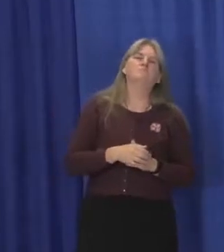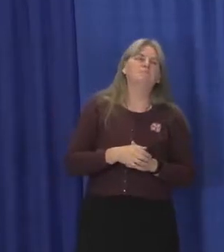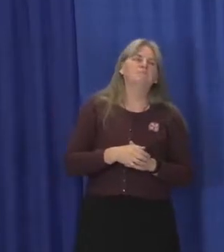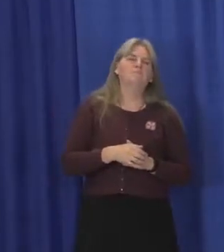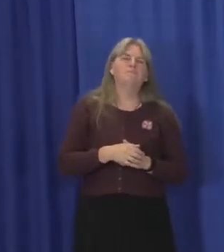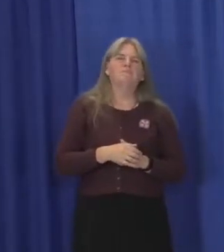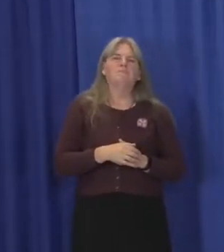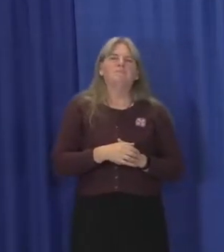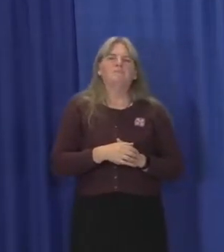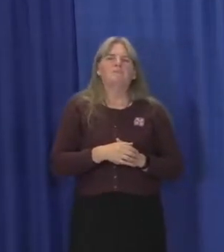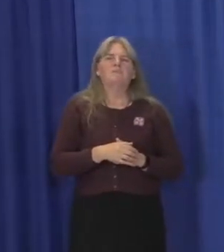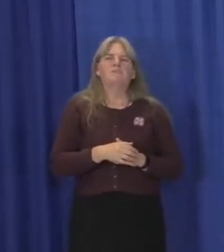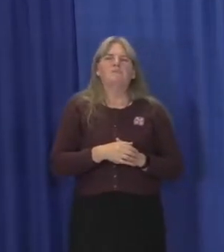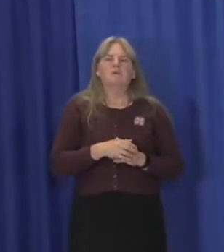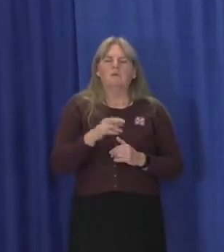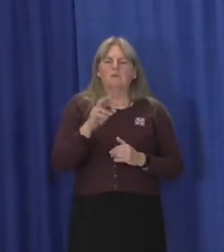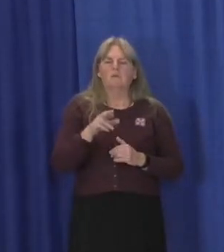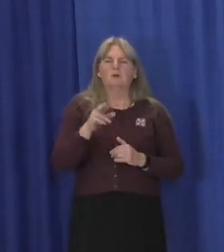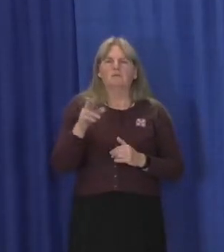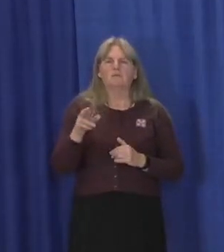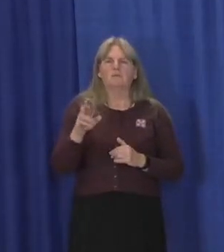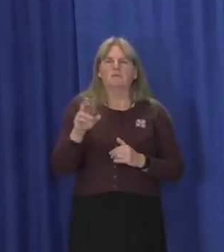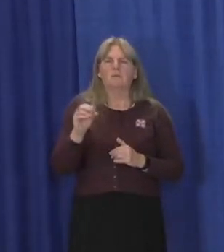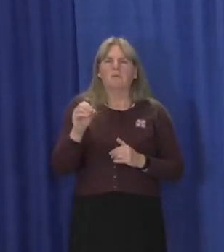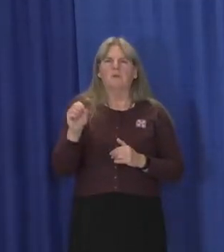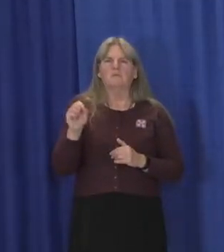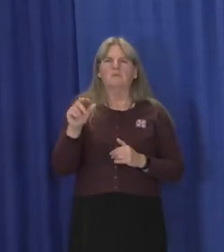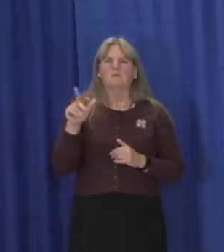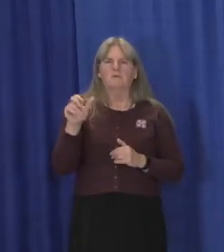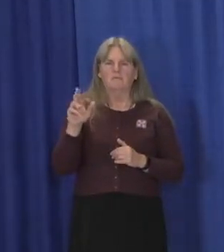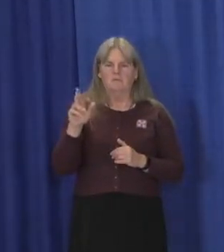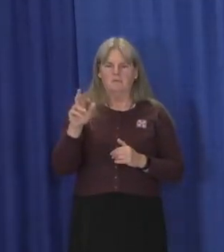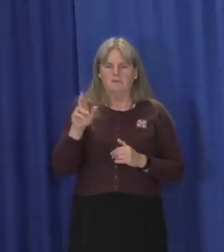I'd be happy to talk about the Ross River situation.